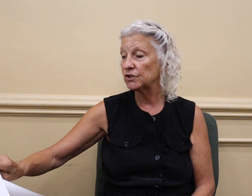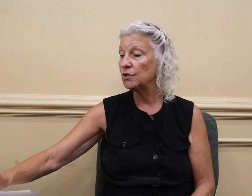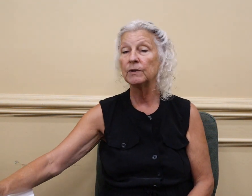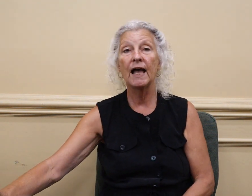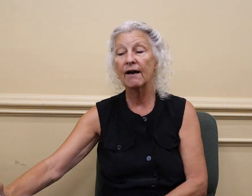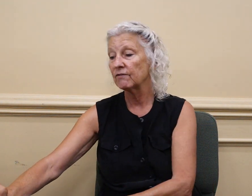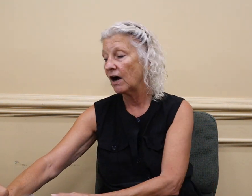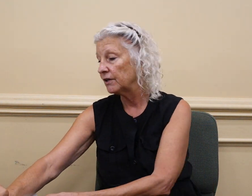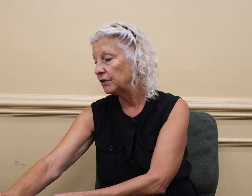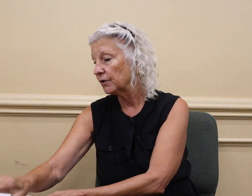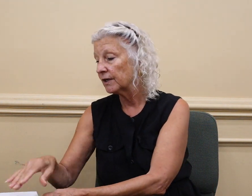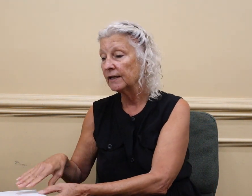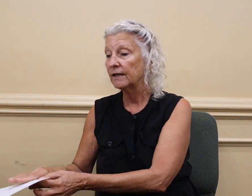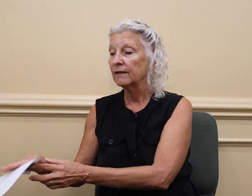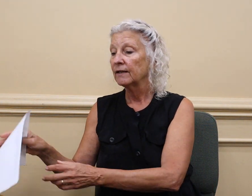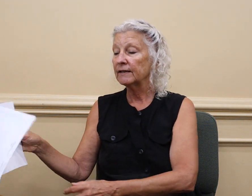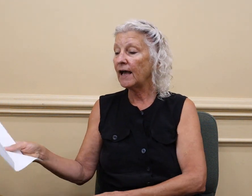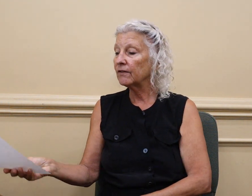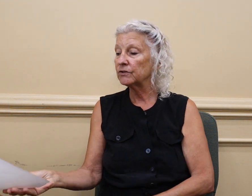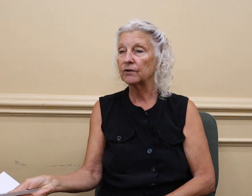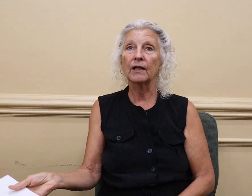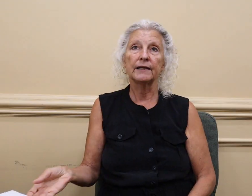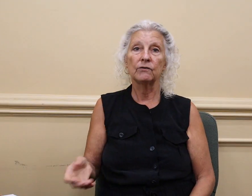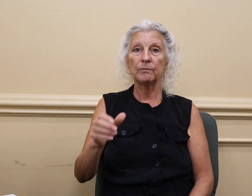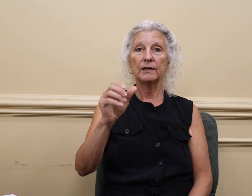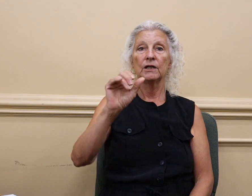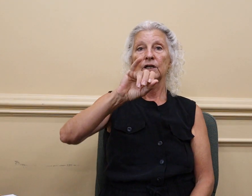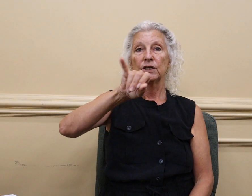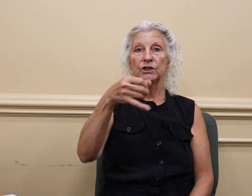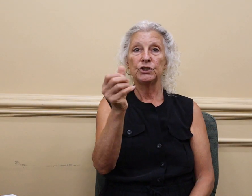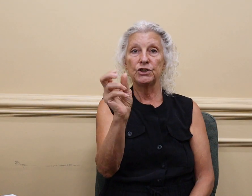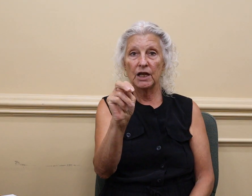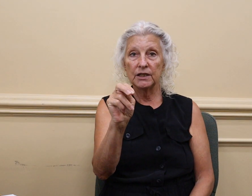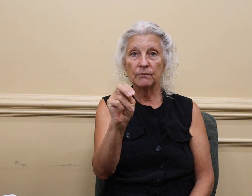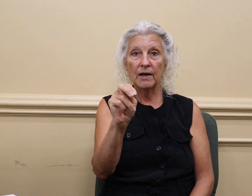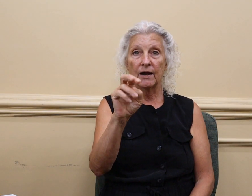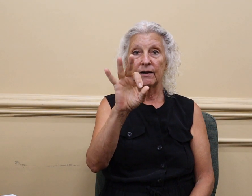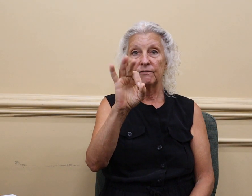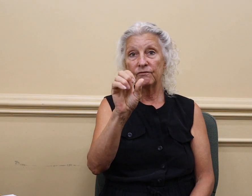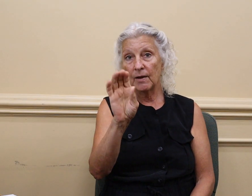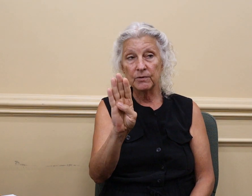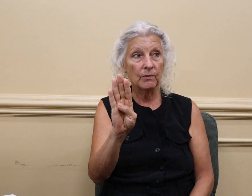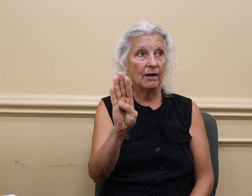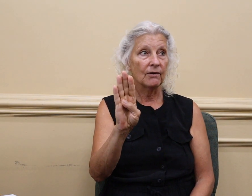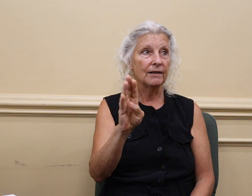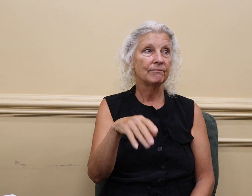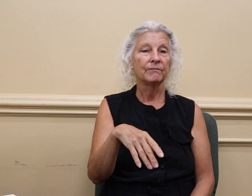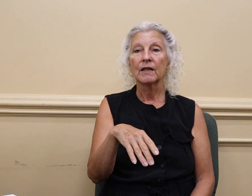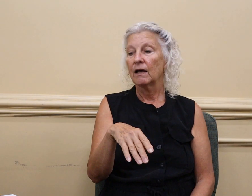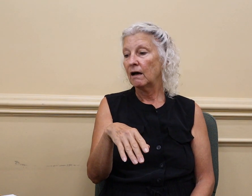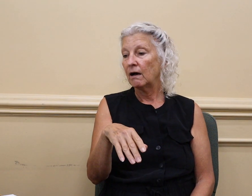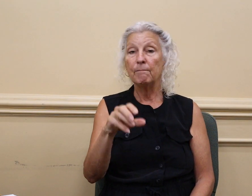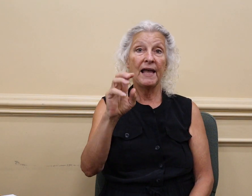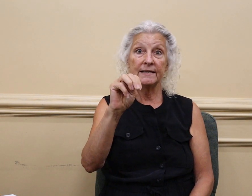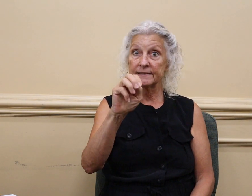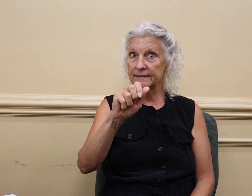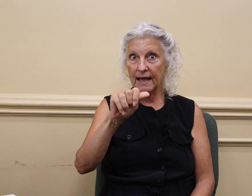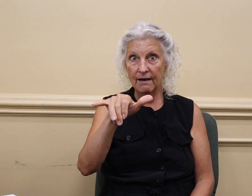you would have on your calendar, like it would be January, February. May doesn't have